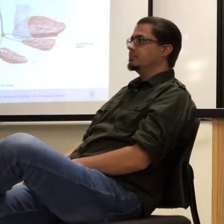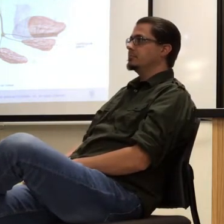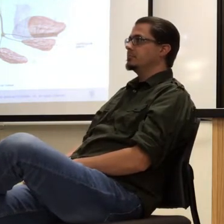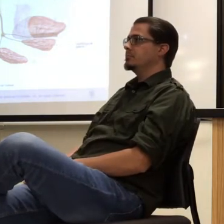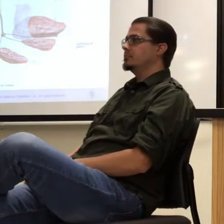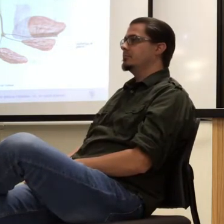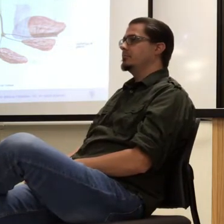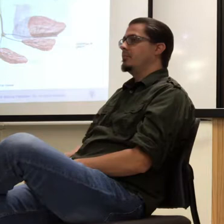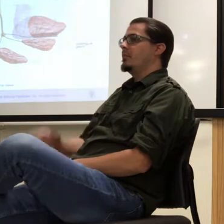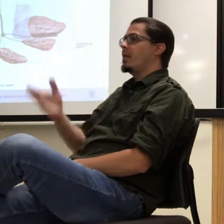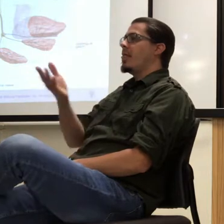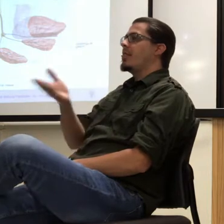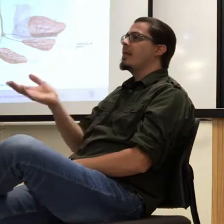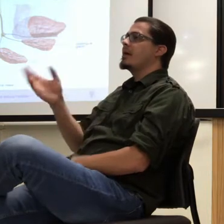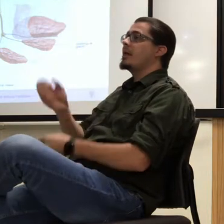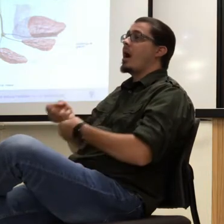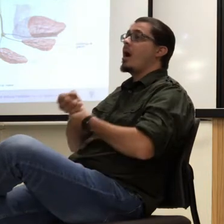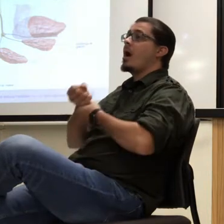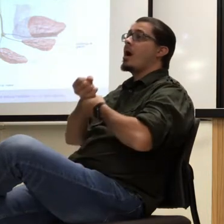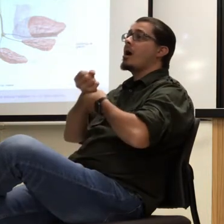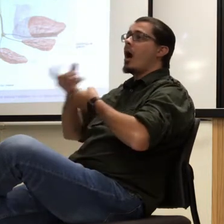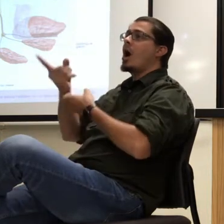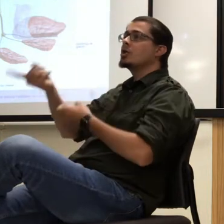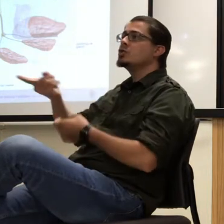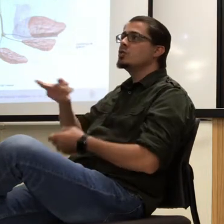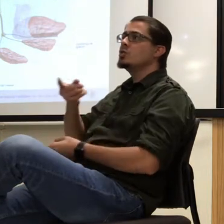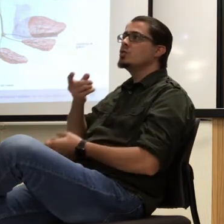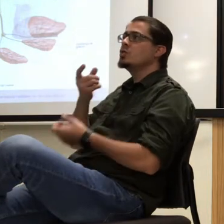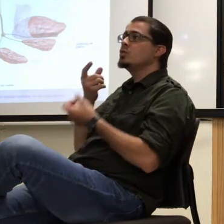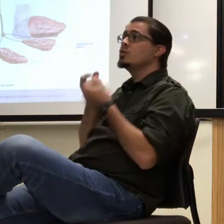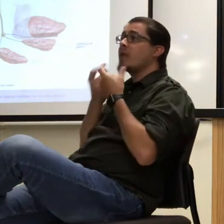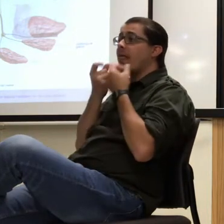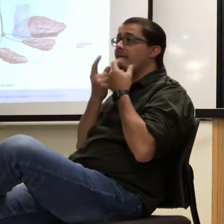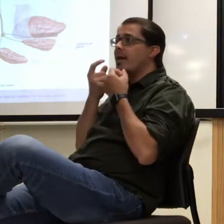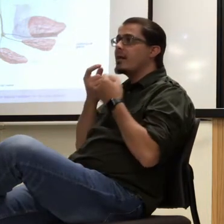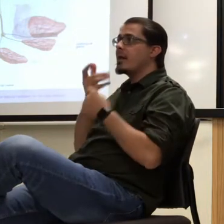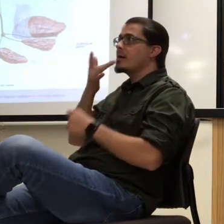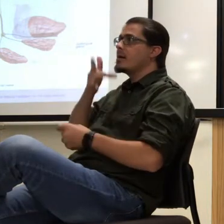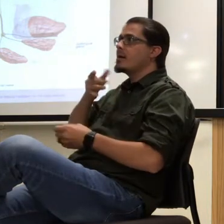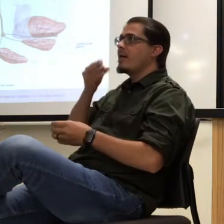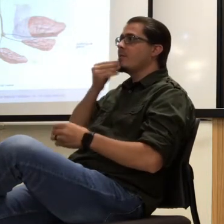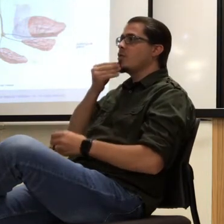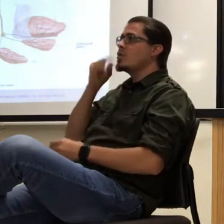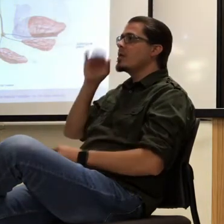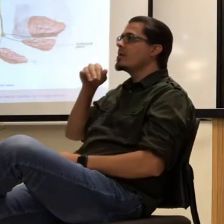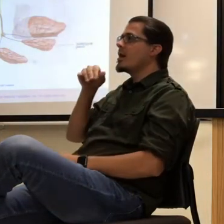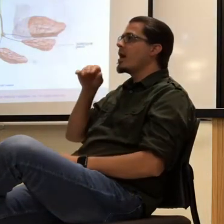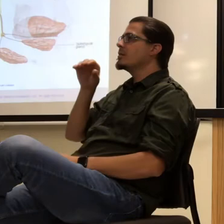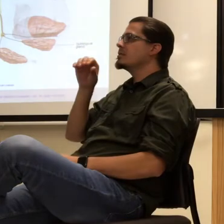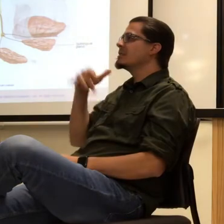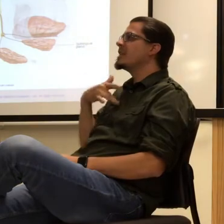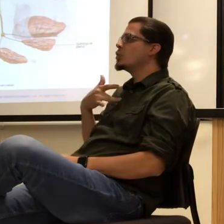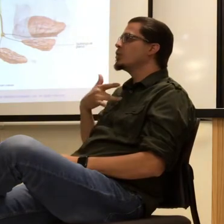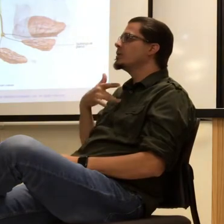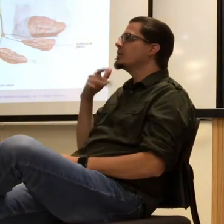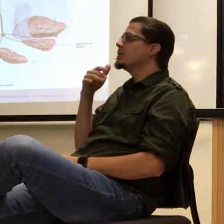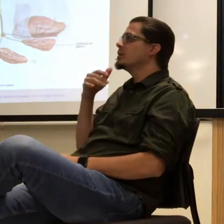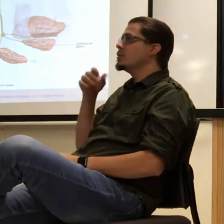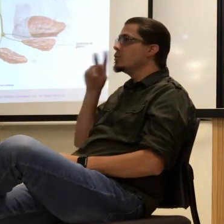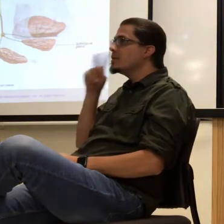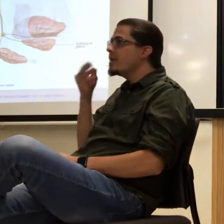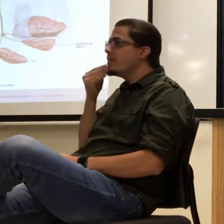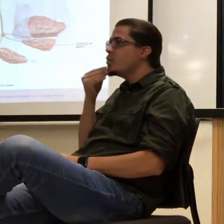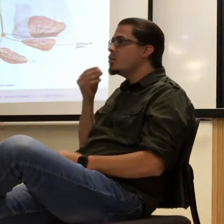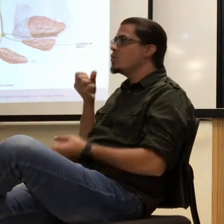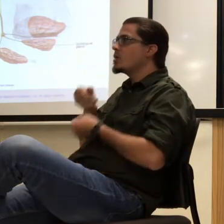However, the thing that makes you salivate, you know, tasty food, that would be a sensory, right? You see the food, it makes you salivate.